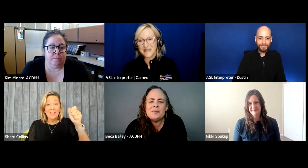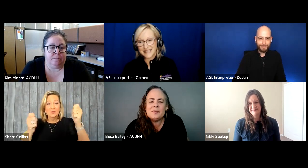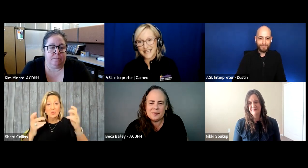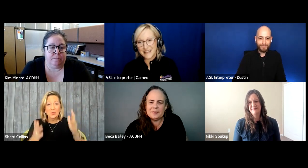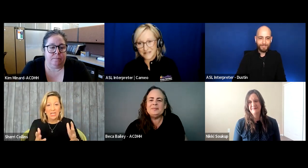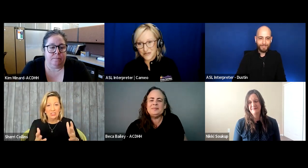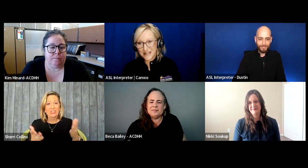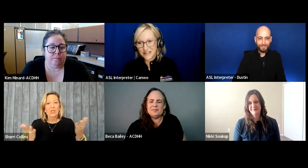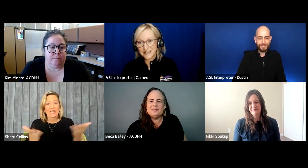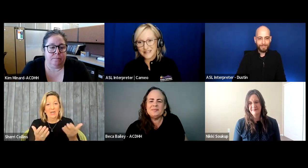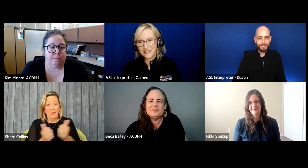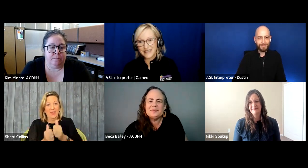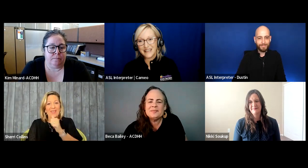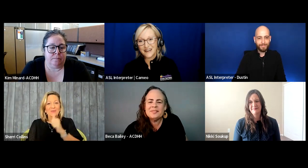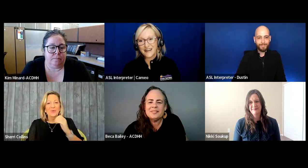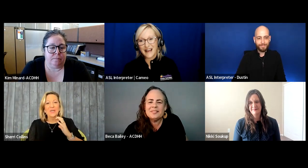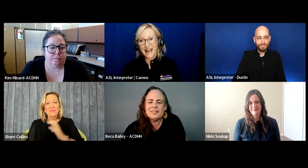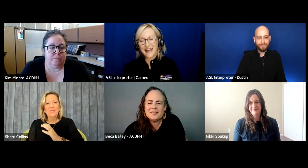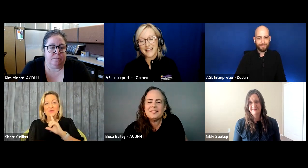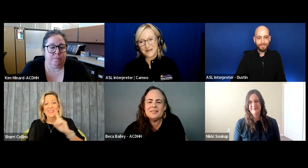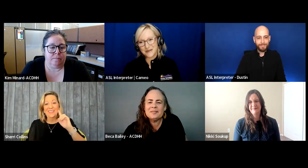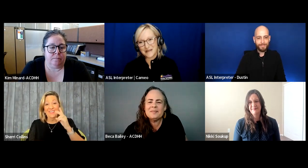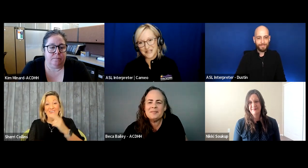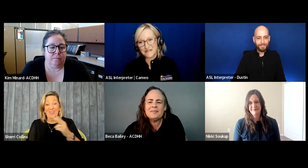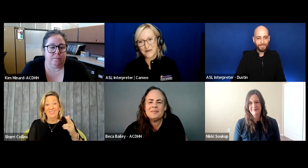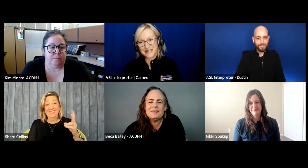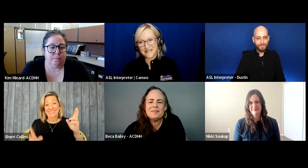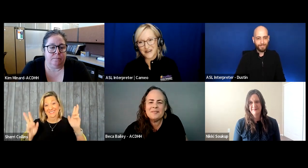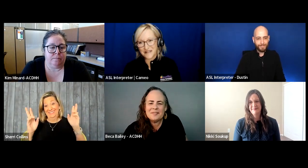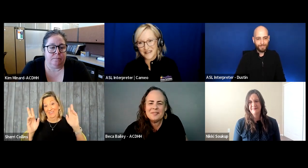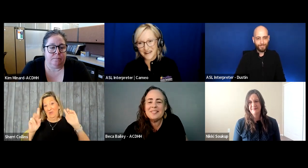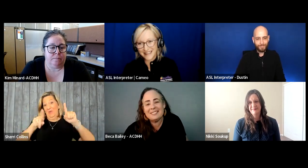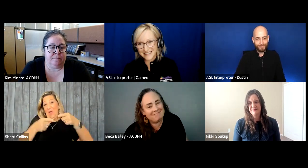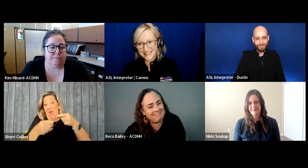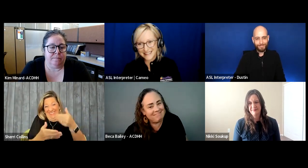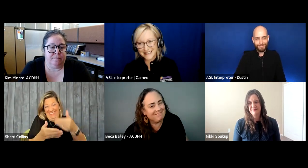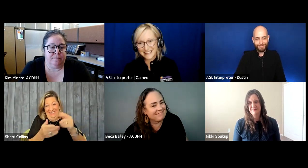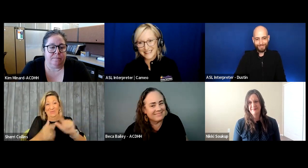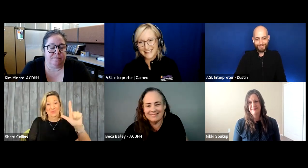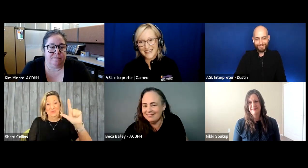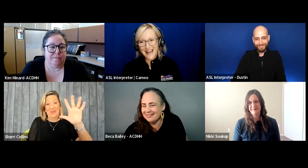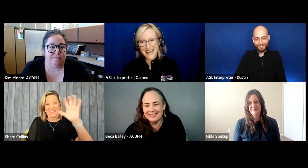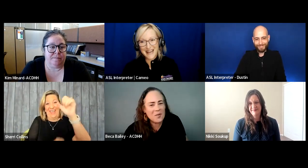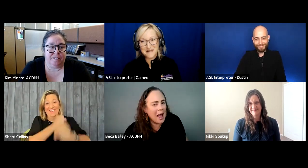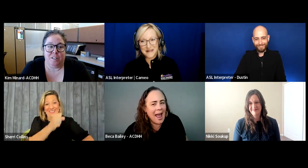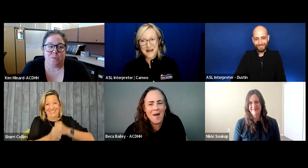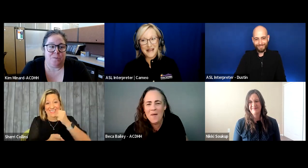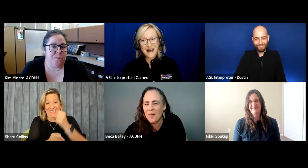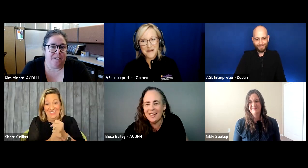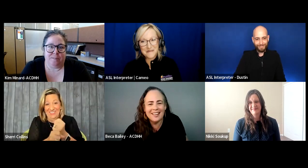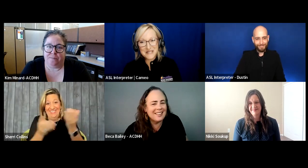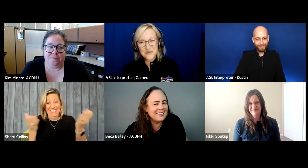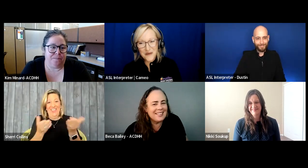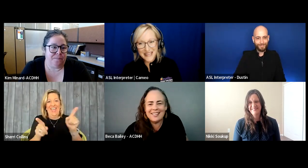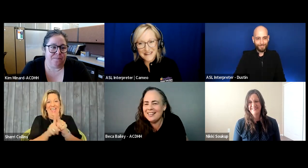I am the executive director here at the Arizona Commission for the Deaf and Hard of Hearing. I am coming